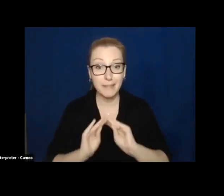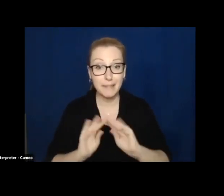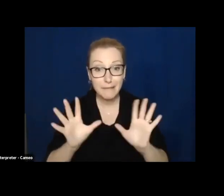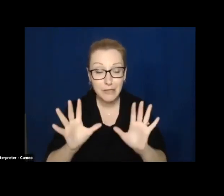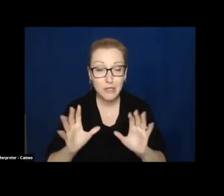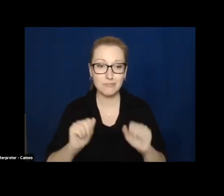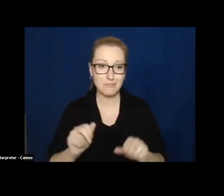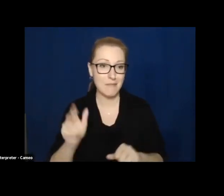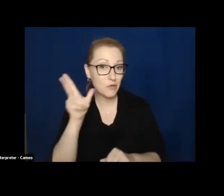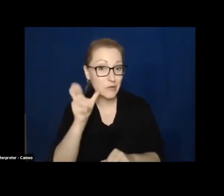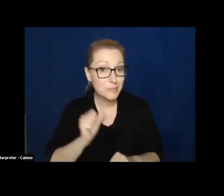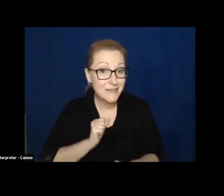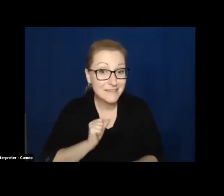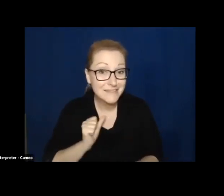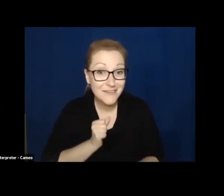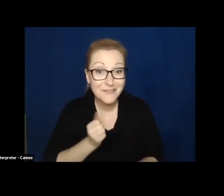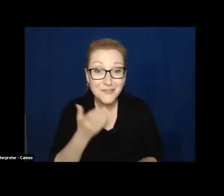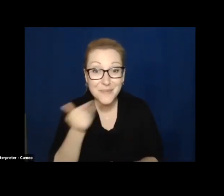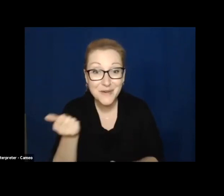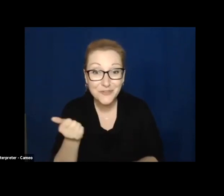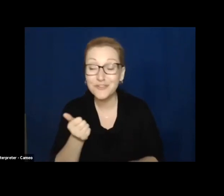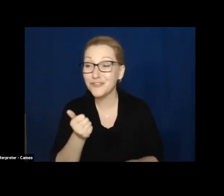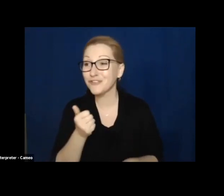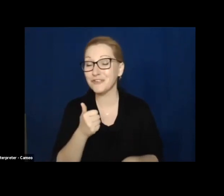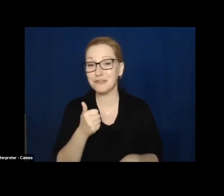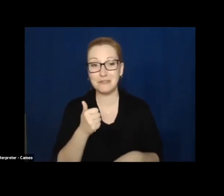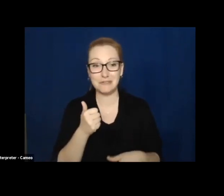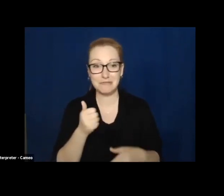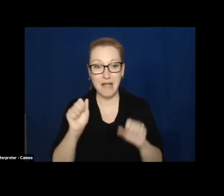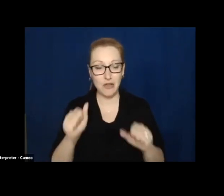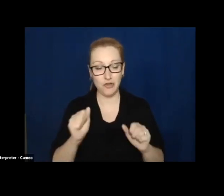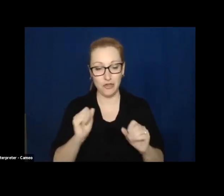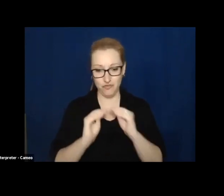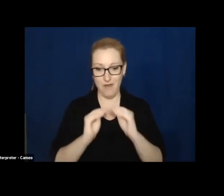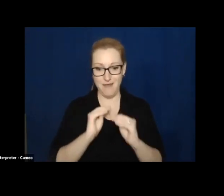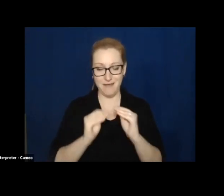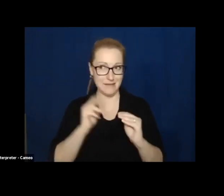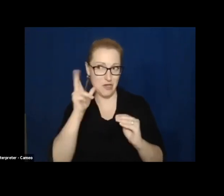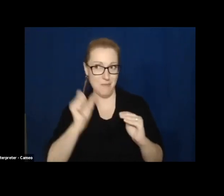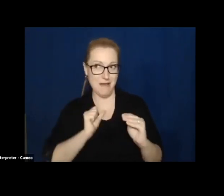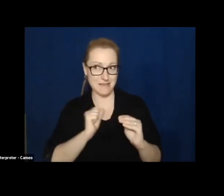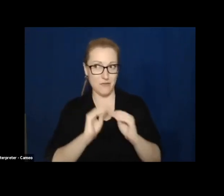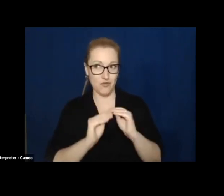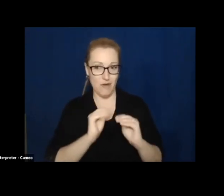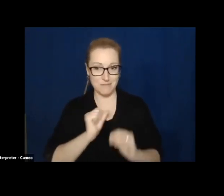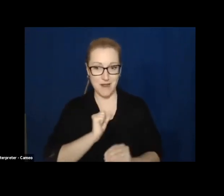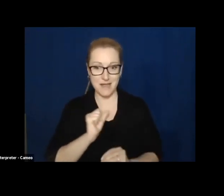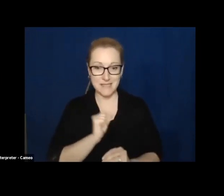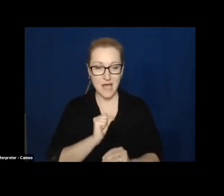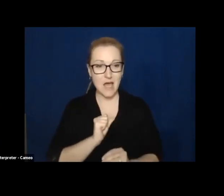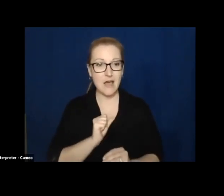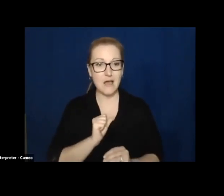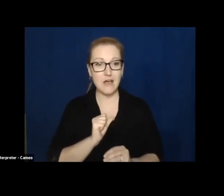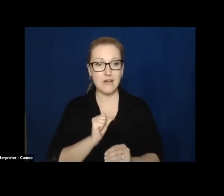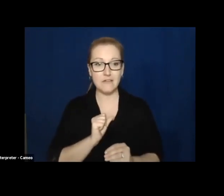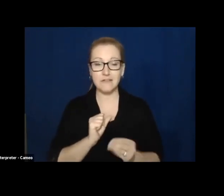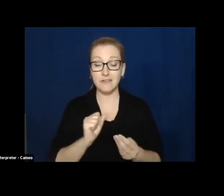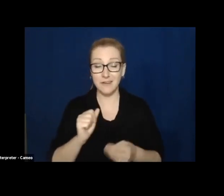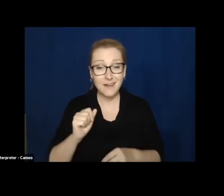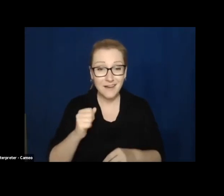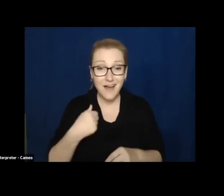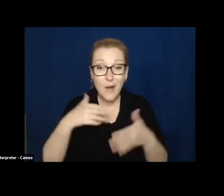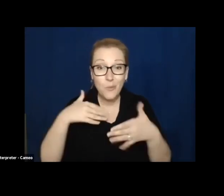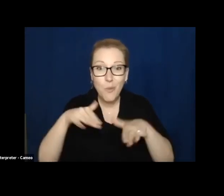hear myself better, and because I could self-correct after hearing myself, I started picking up my feet properly off the